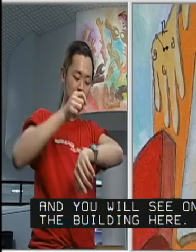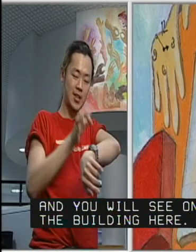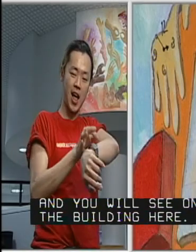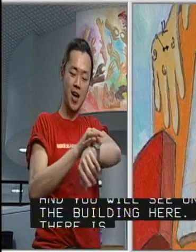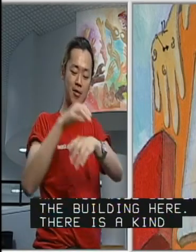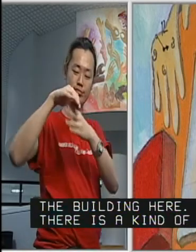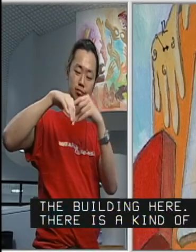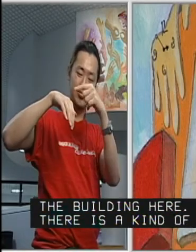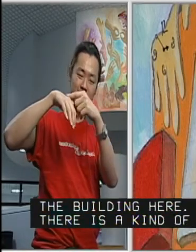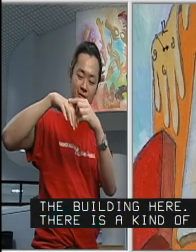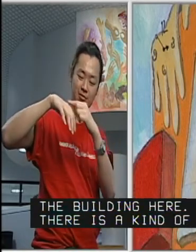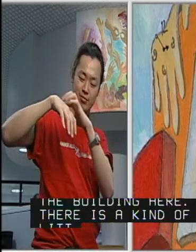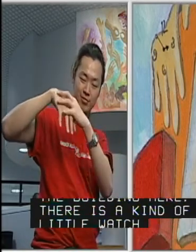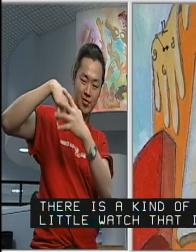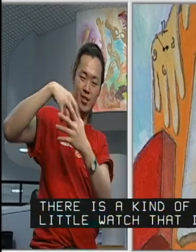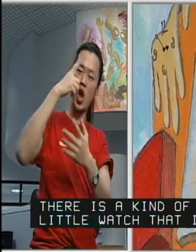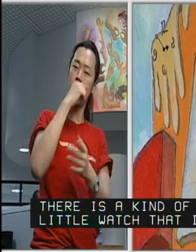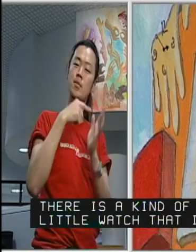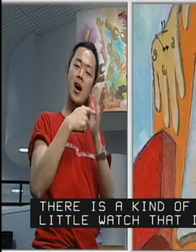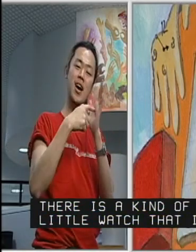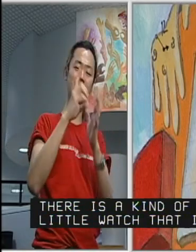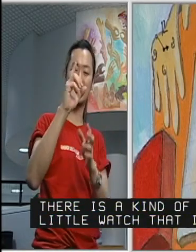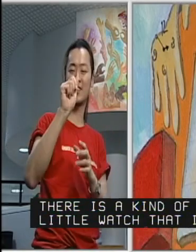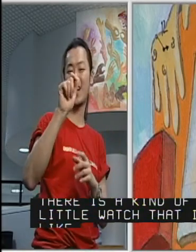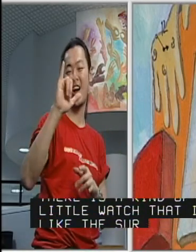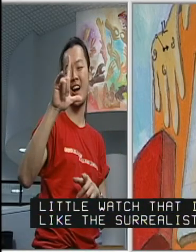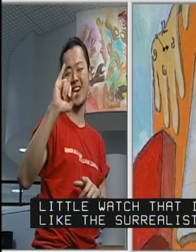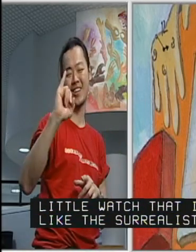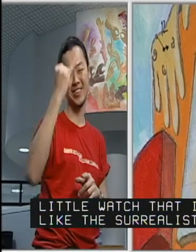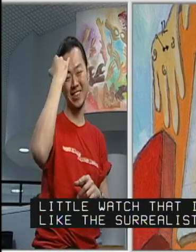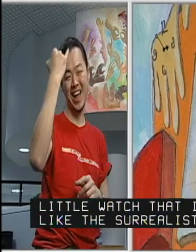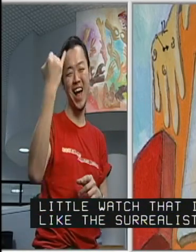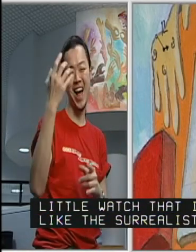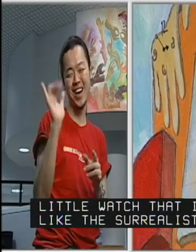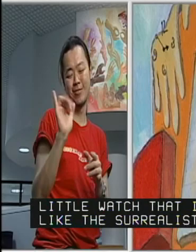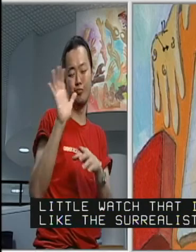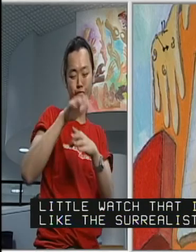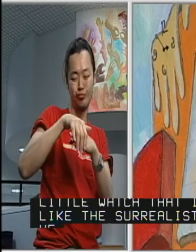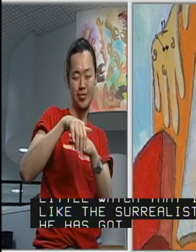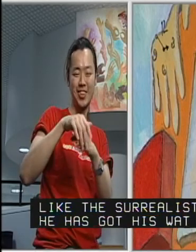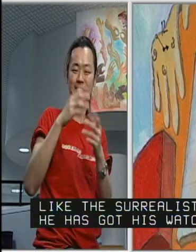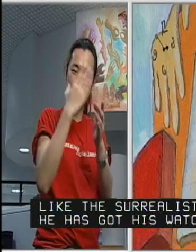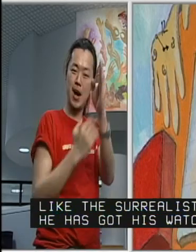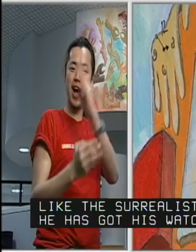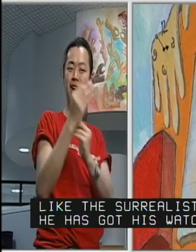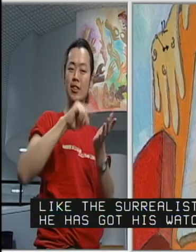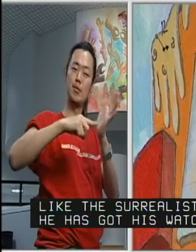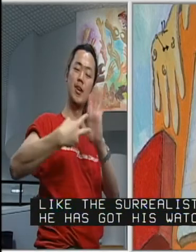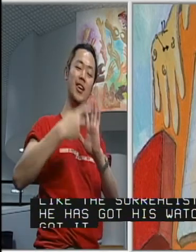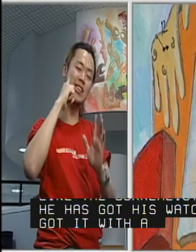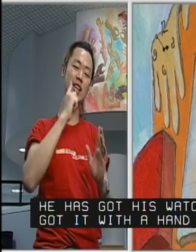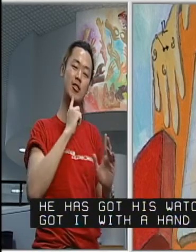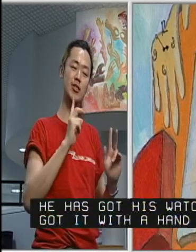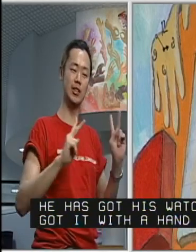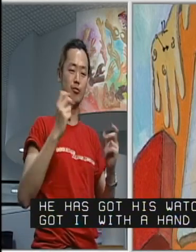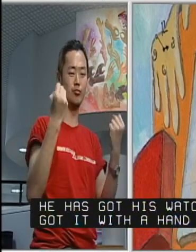here, there's a kind of dripping little watch. That's kind of like the surrealist Dali. He's got his watch,